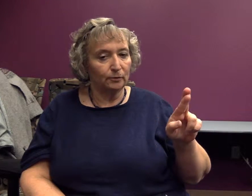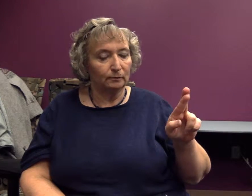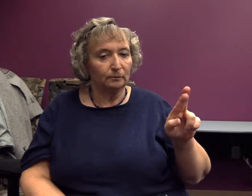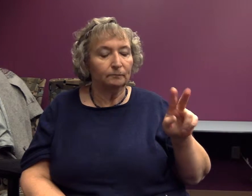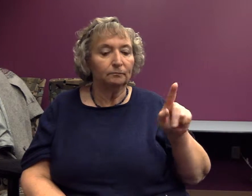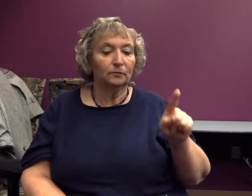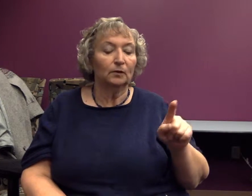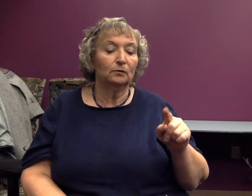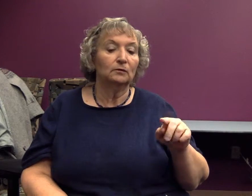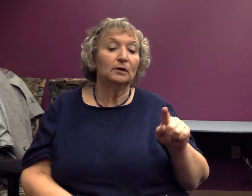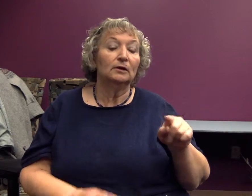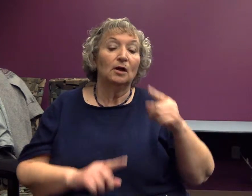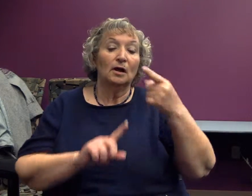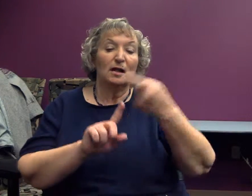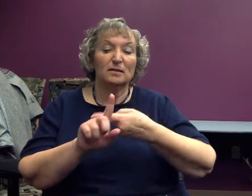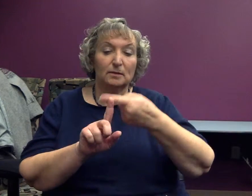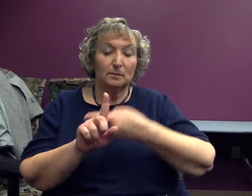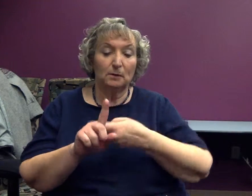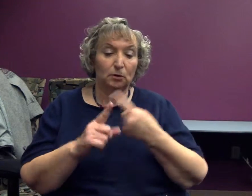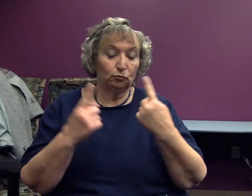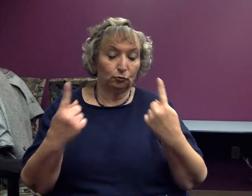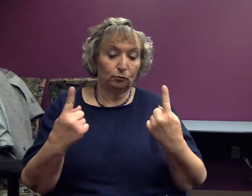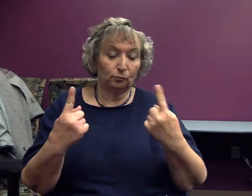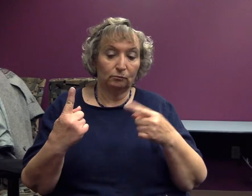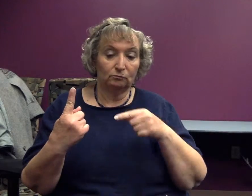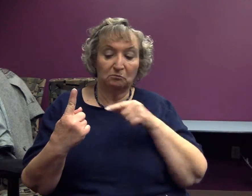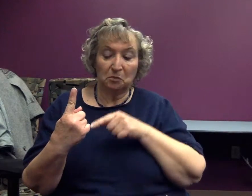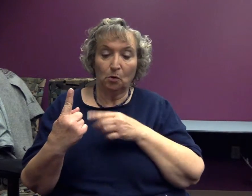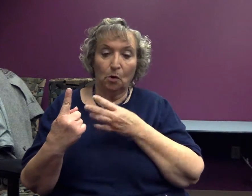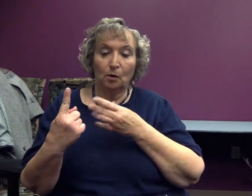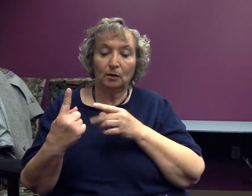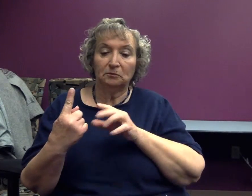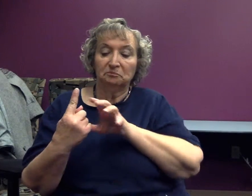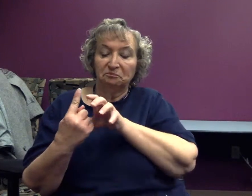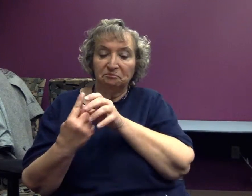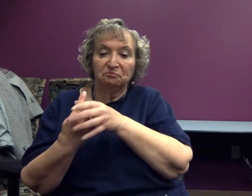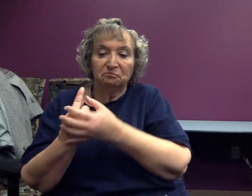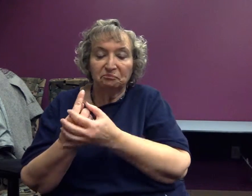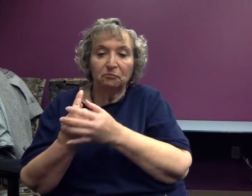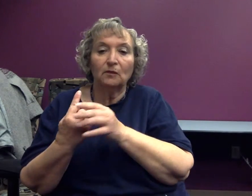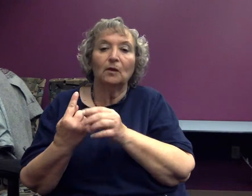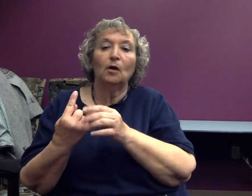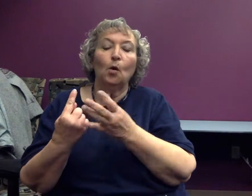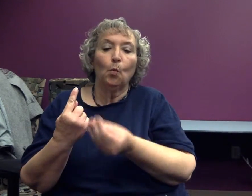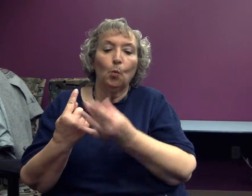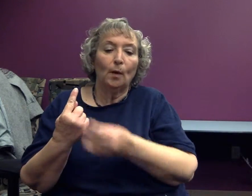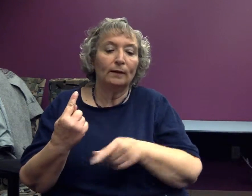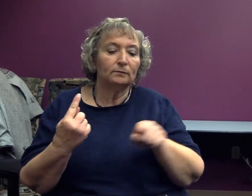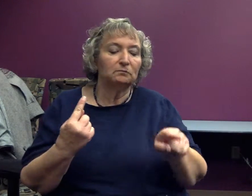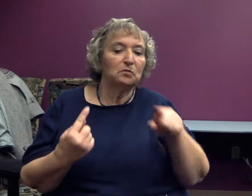around it, dip it in some water, presto, change over, bulb thermometer. We actually have two more vocabulary.